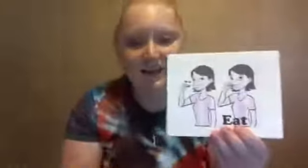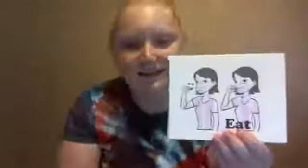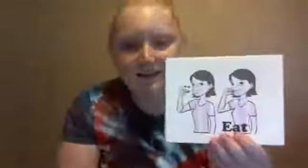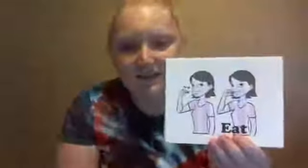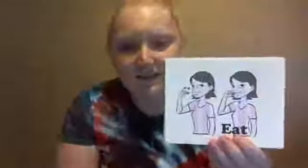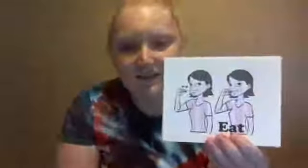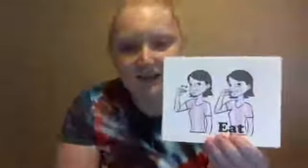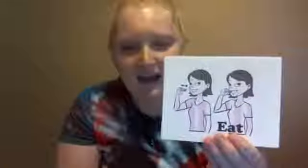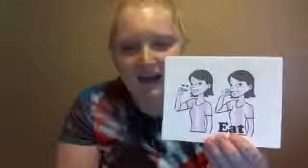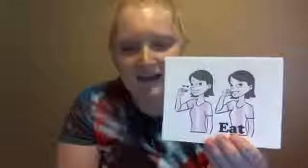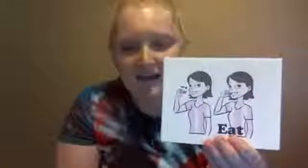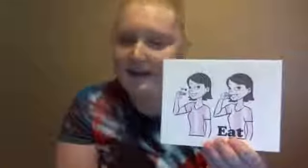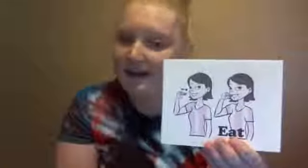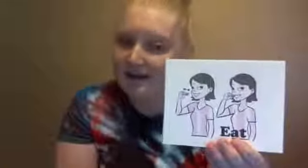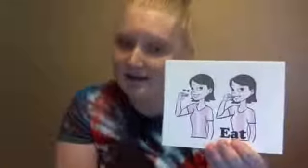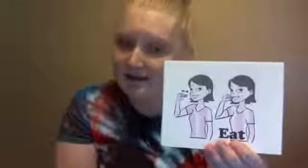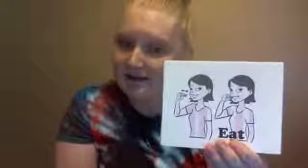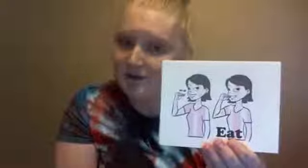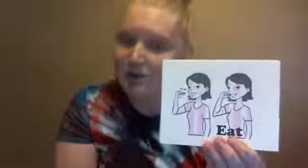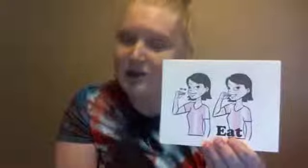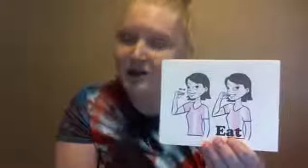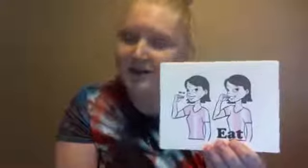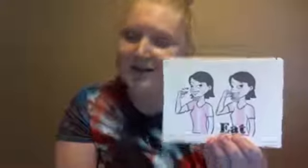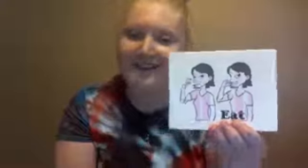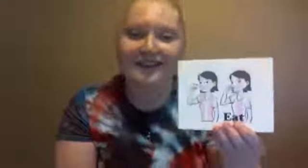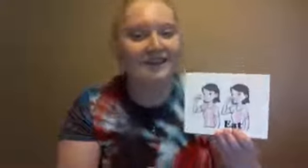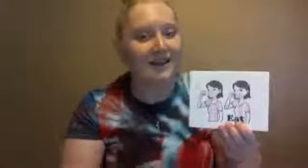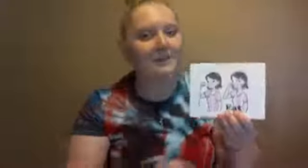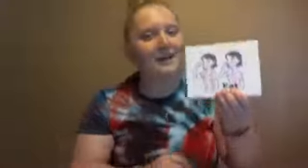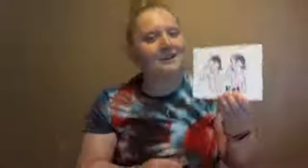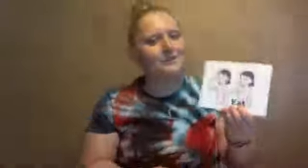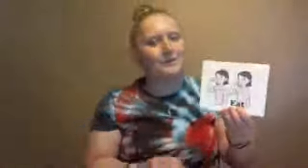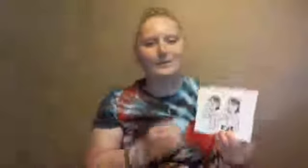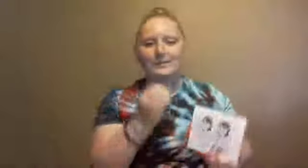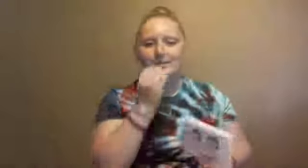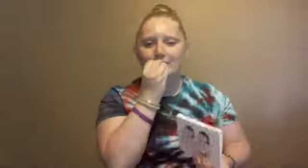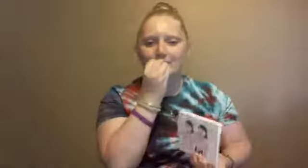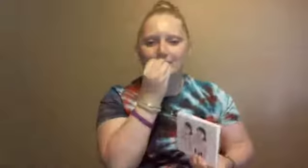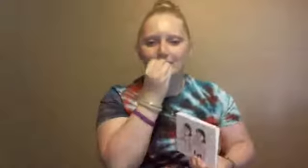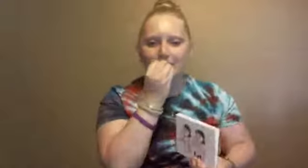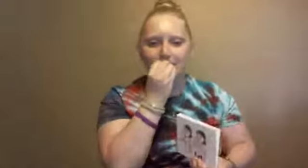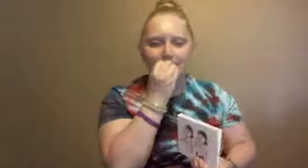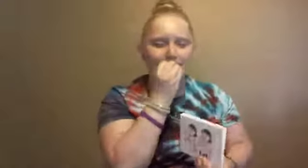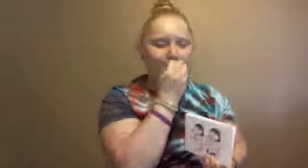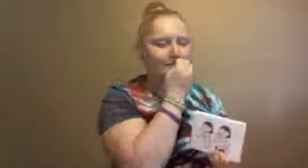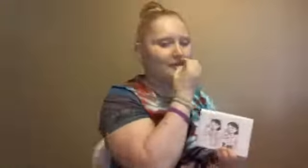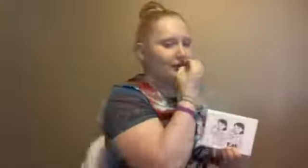next sign is eat, which is the same as food. So,